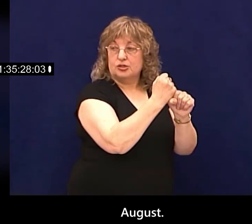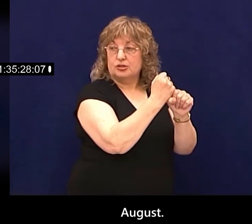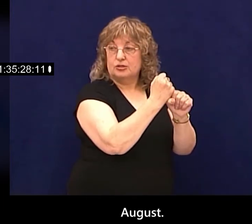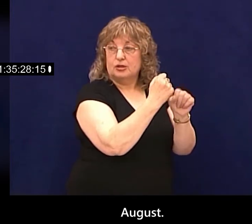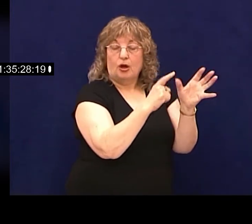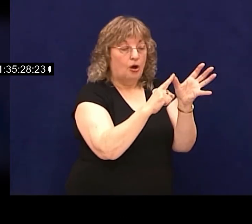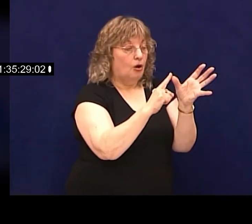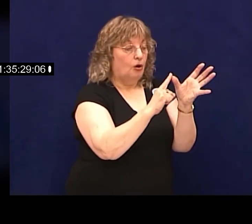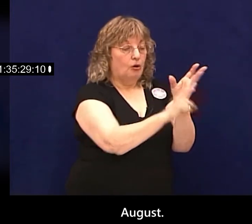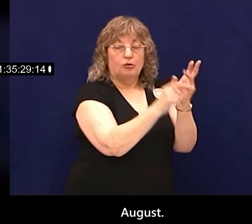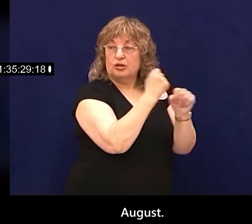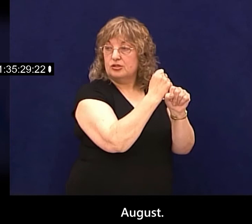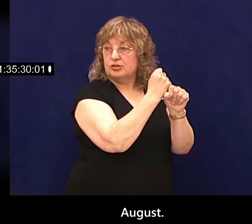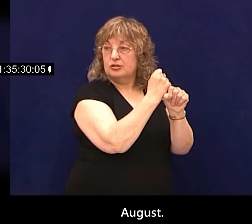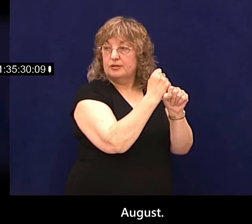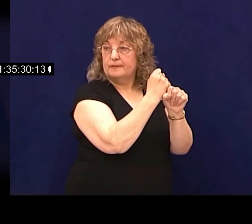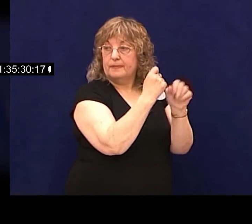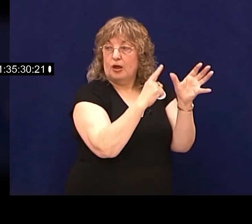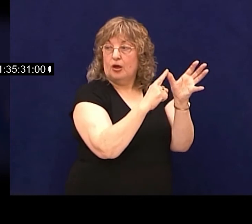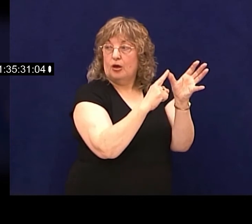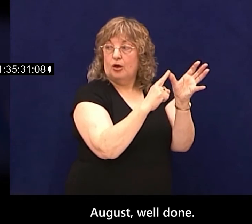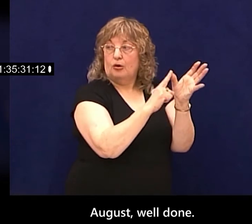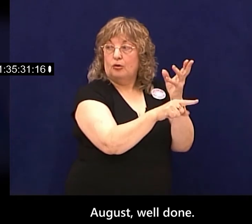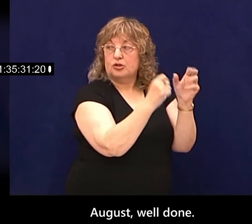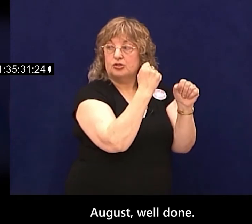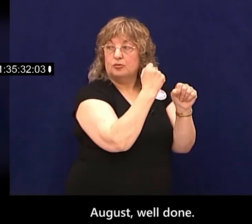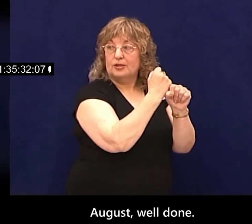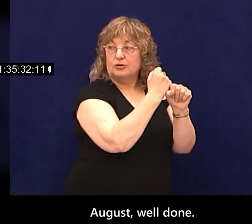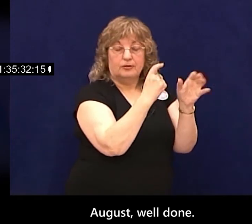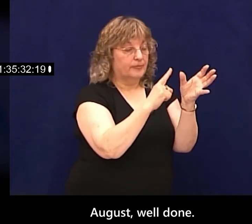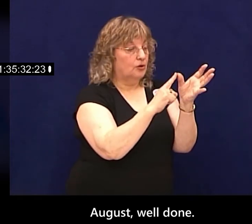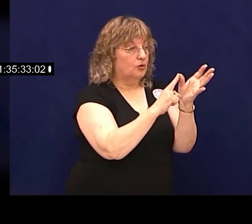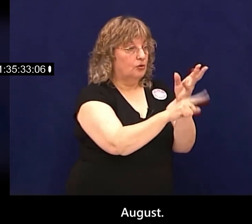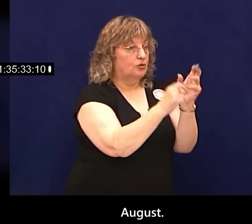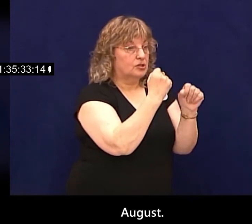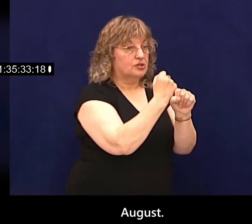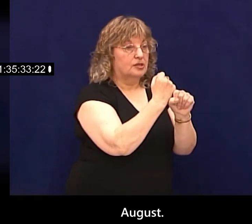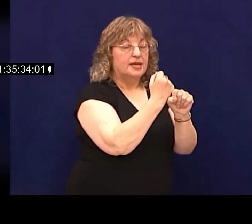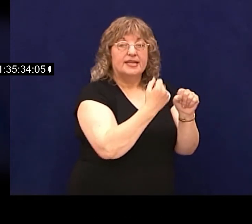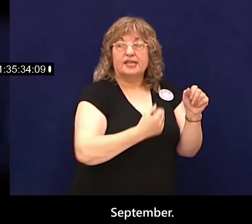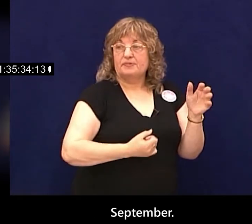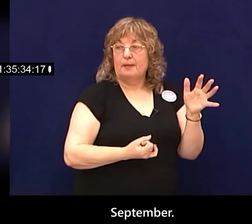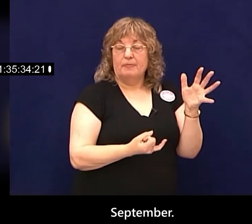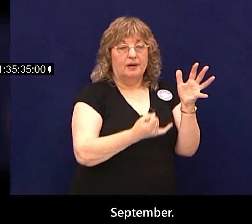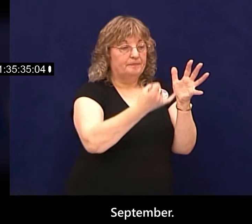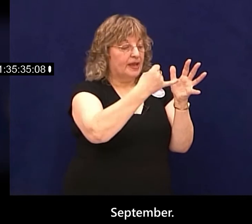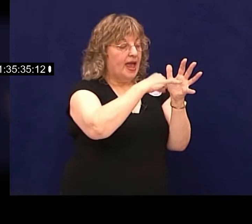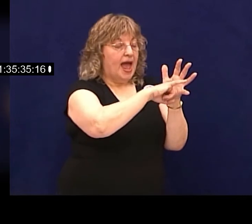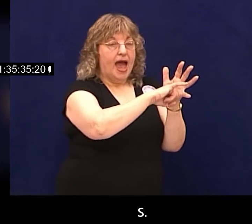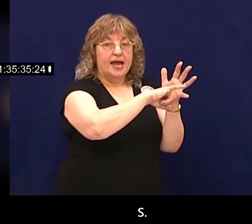August, August, August. Well done, August. September,